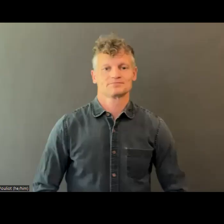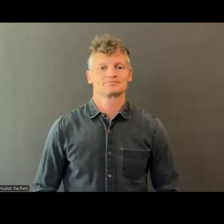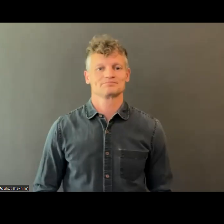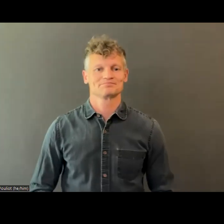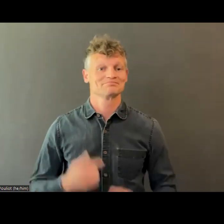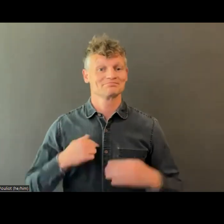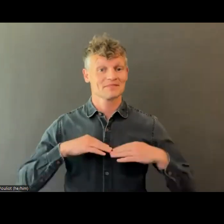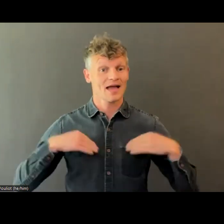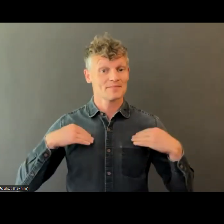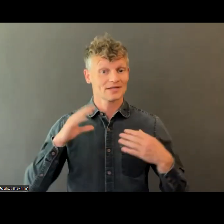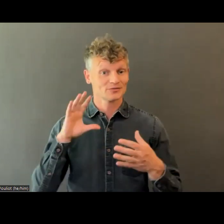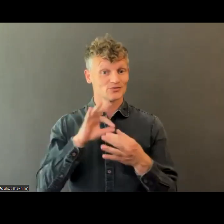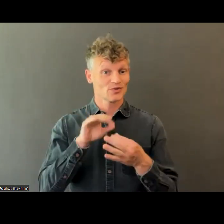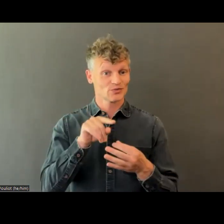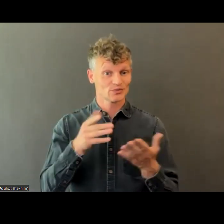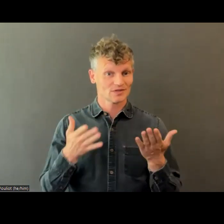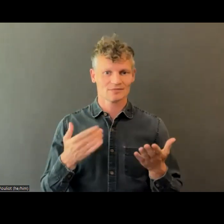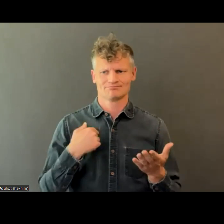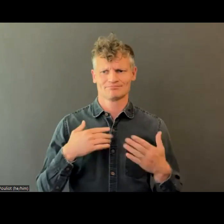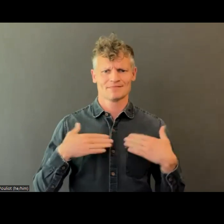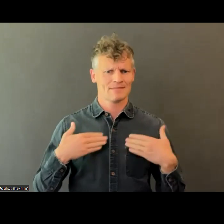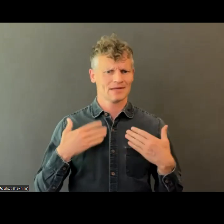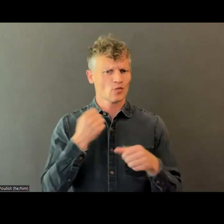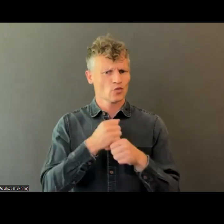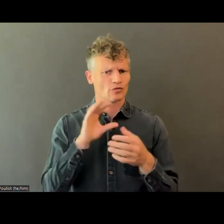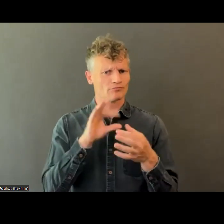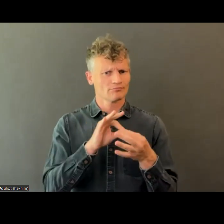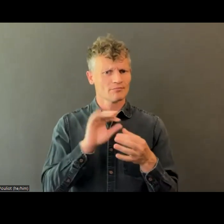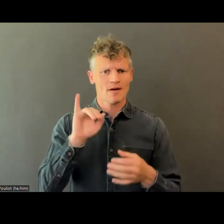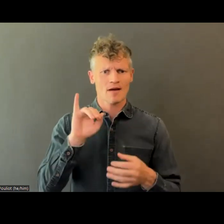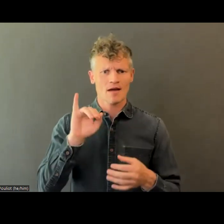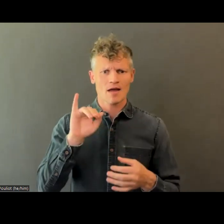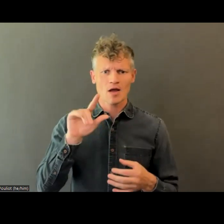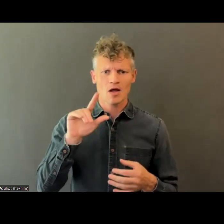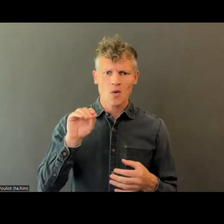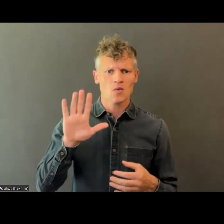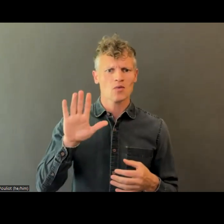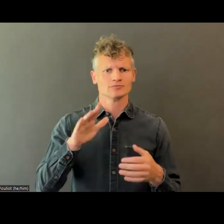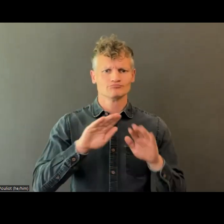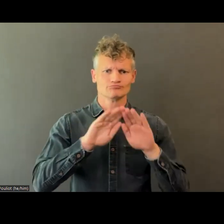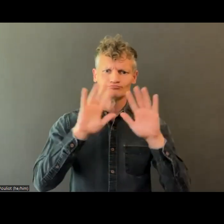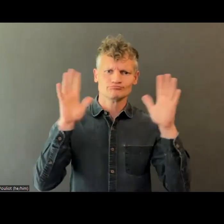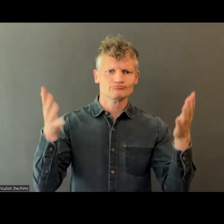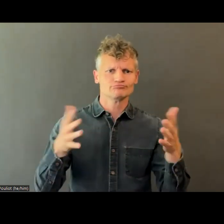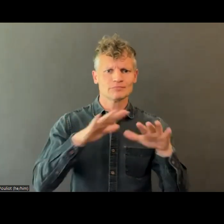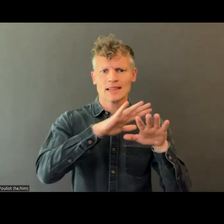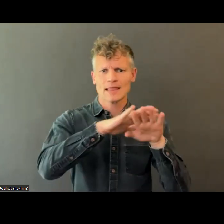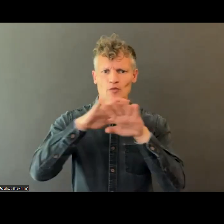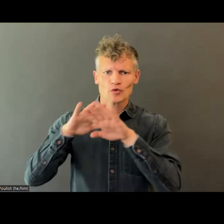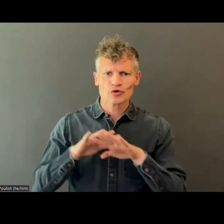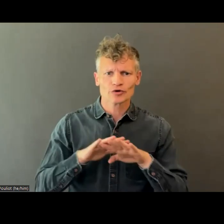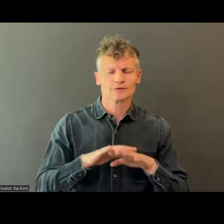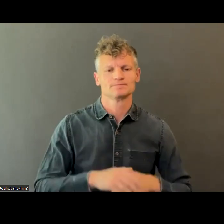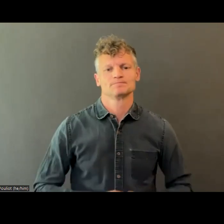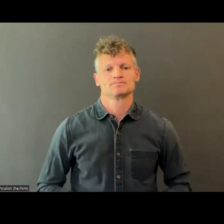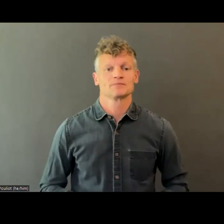enjoying working with ILO and its extended networks in making the world more accessible and inclusive. I've been at GSK